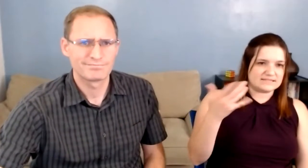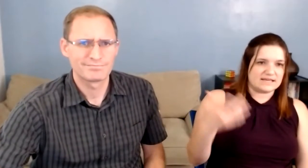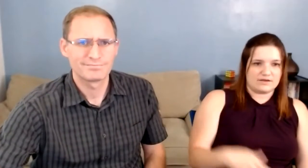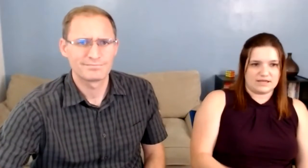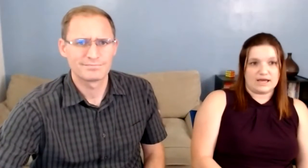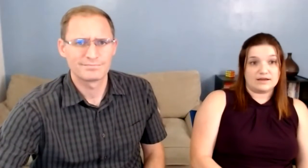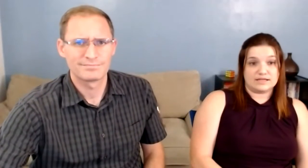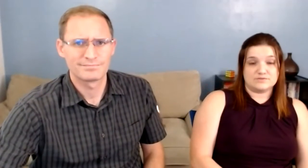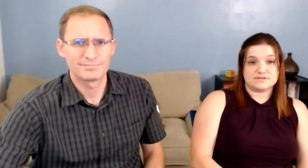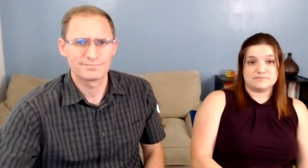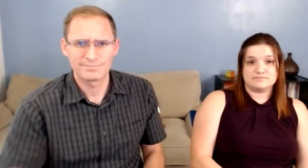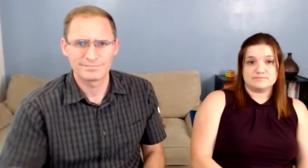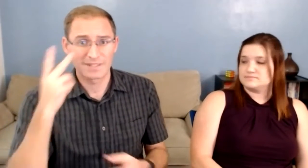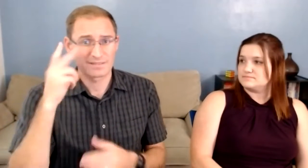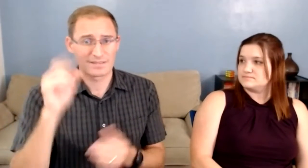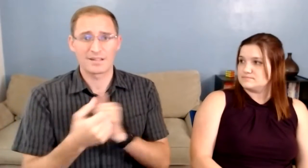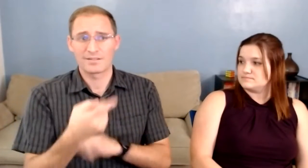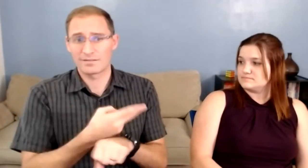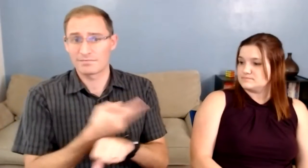and kind of see how they use them.